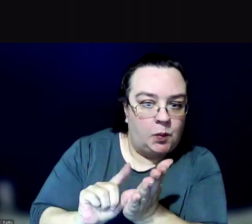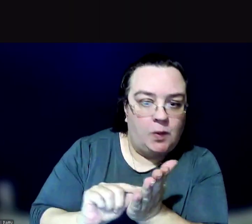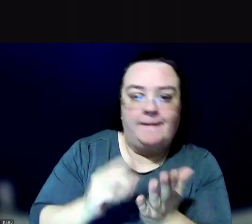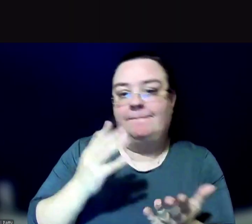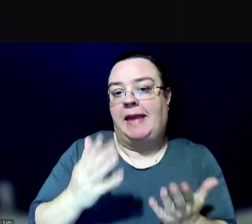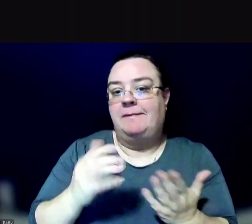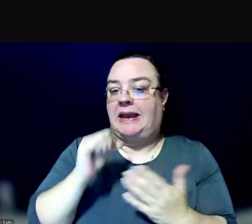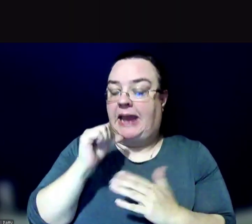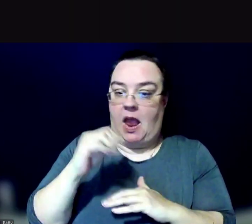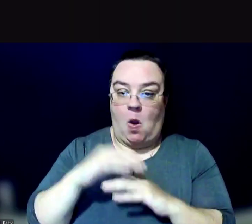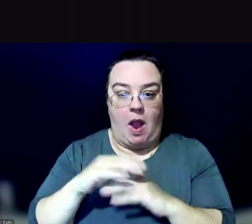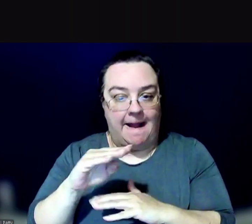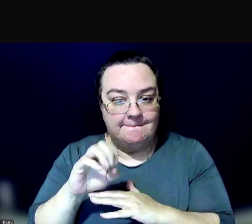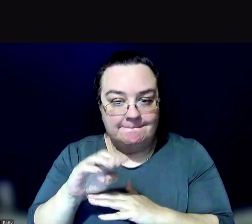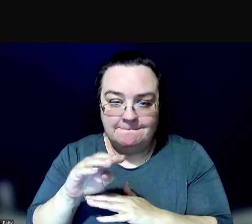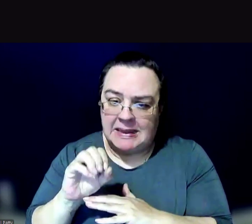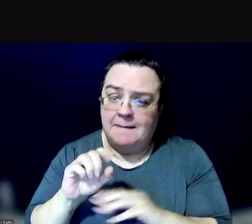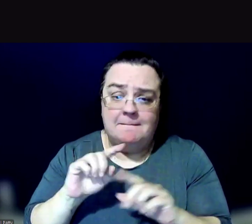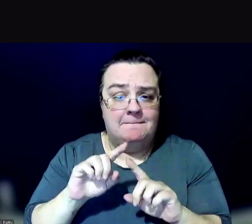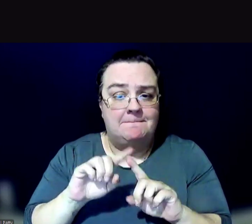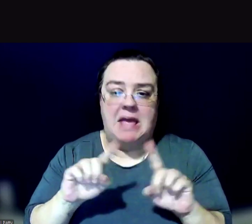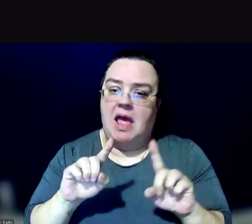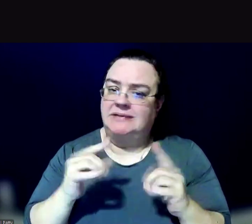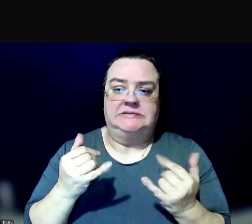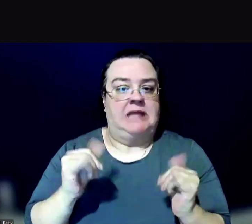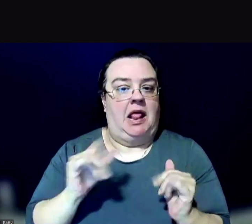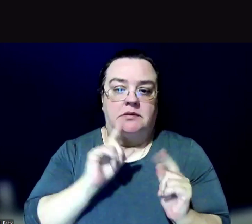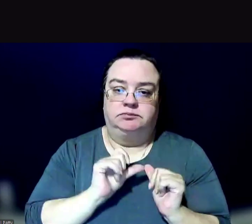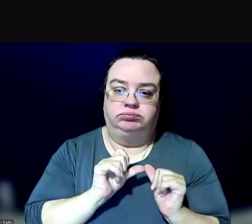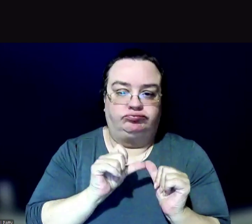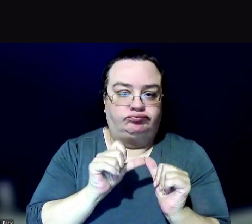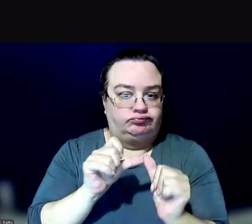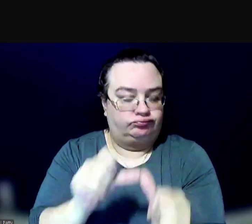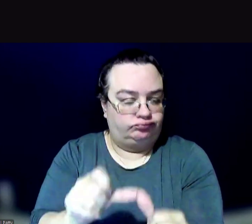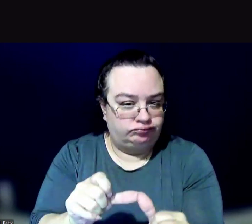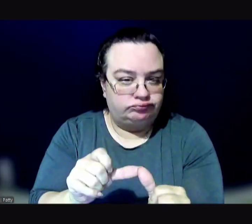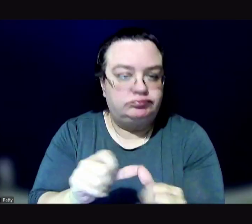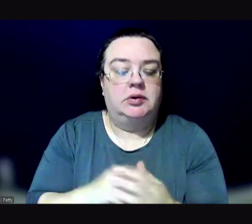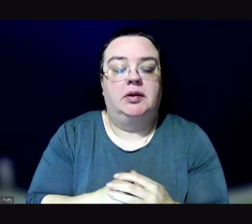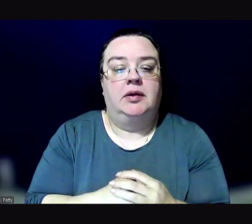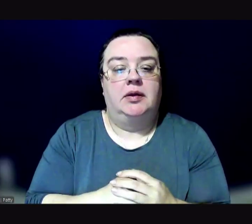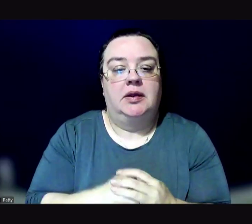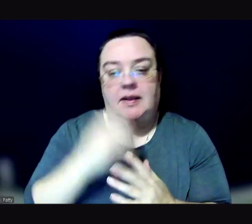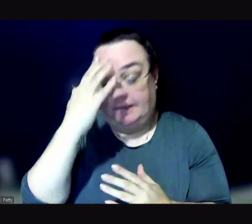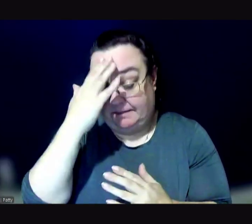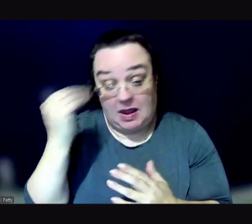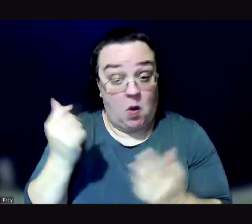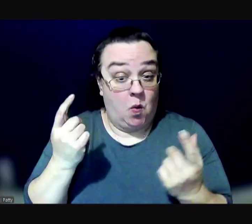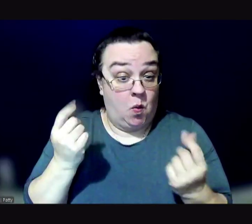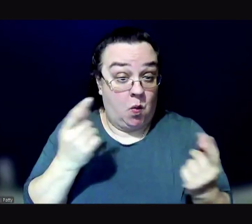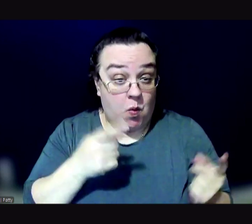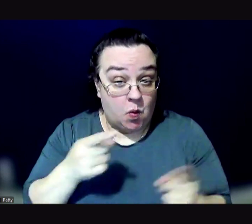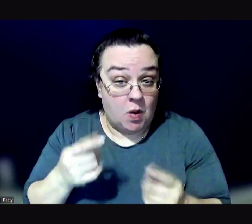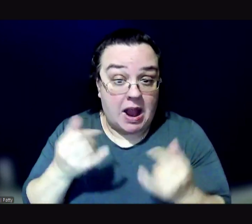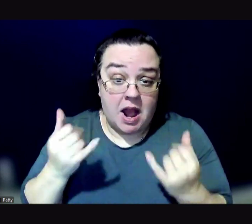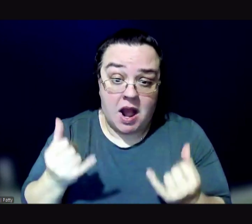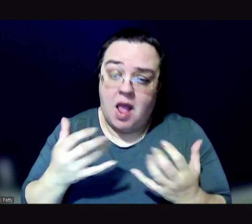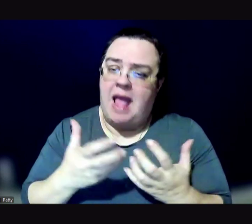it's ongoing, and the cuts that are happening right now just have a lot of repercussions.